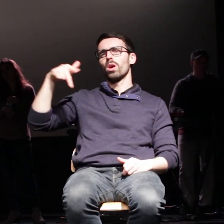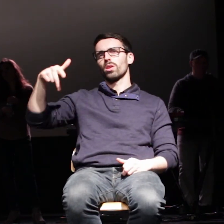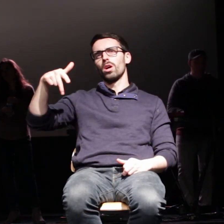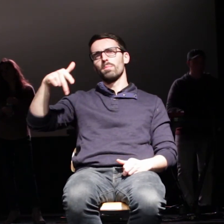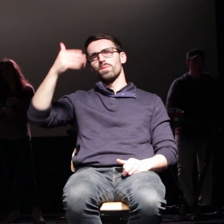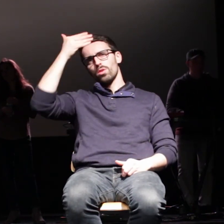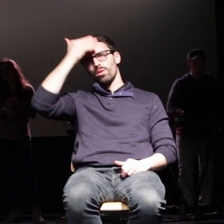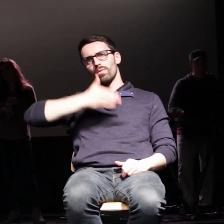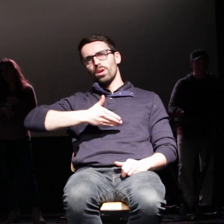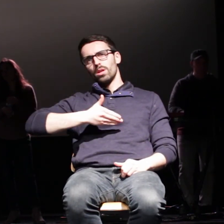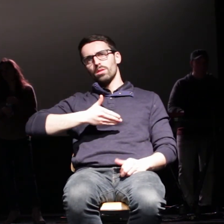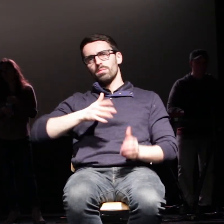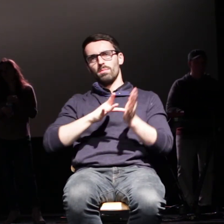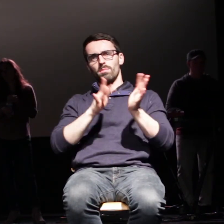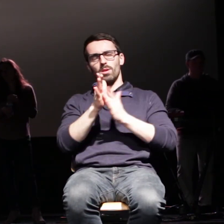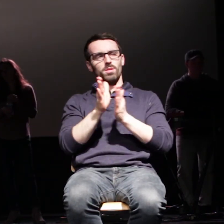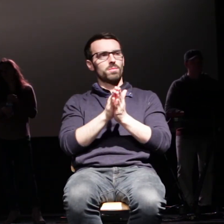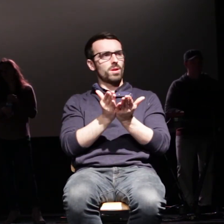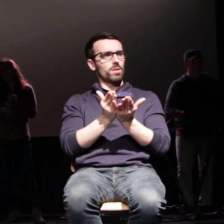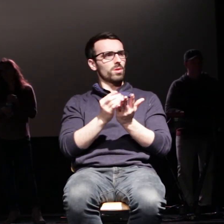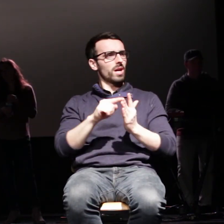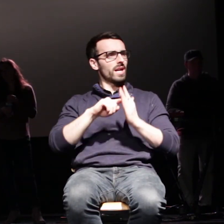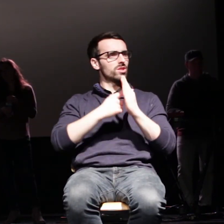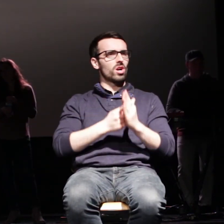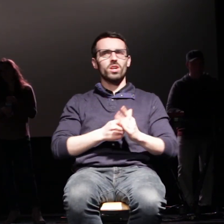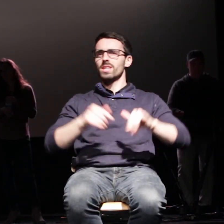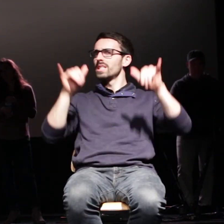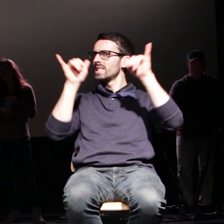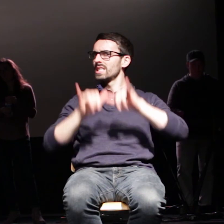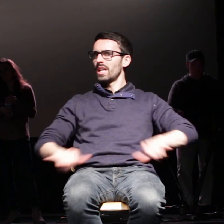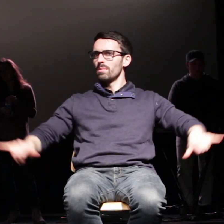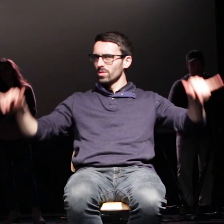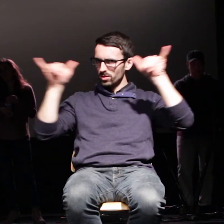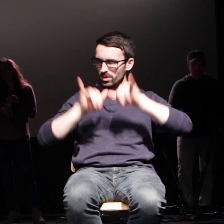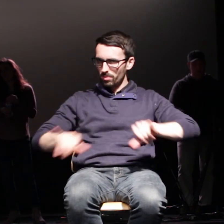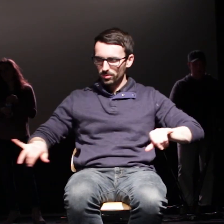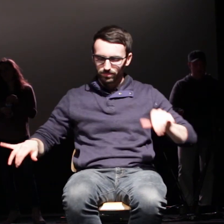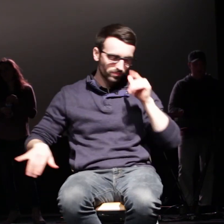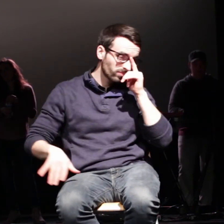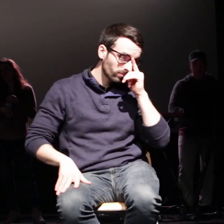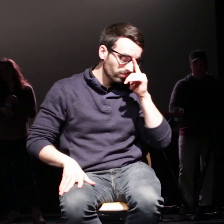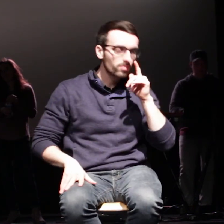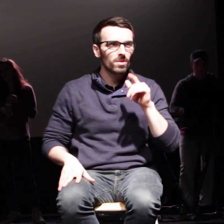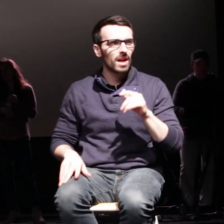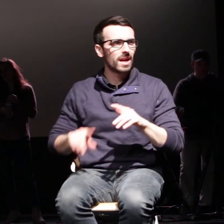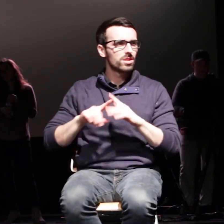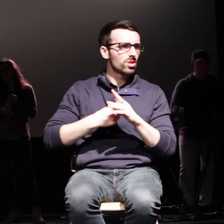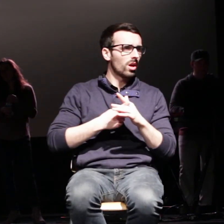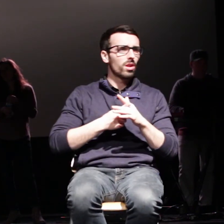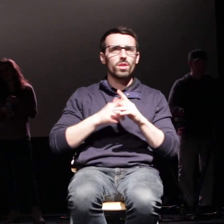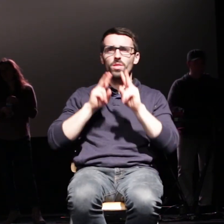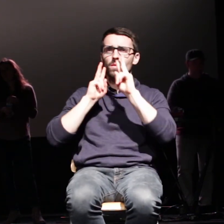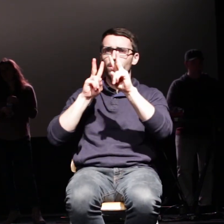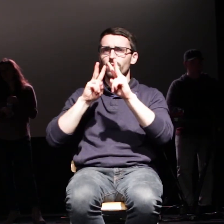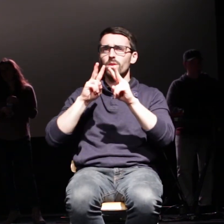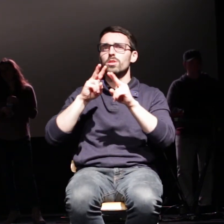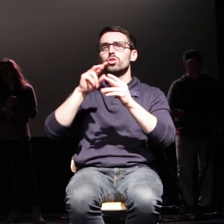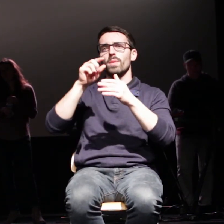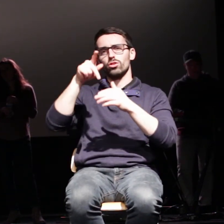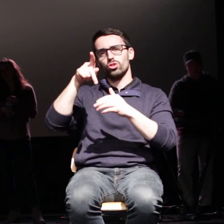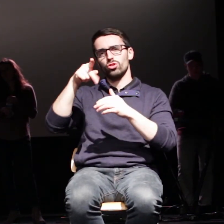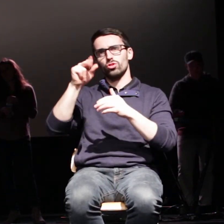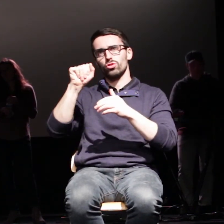my Bible, and I started the funeral the same way I start every funeral. I start every funeral by reading the words of Psalm